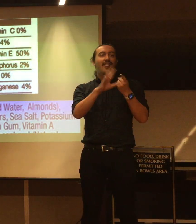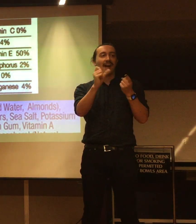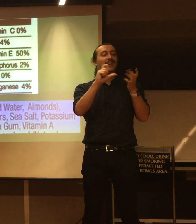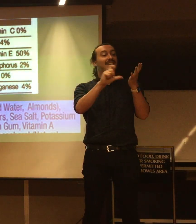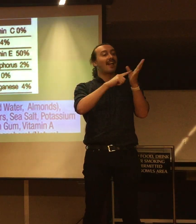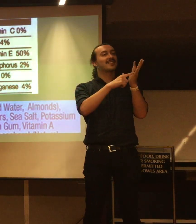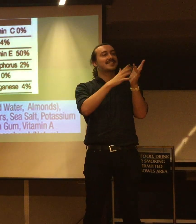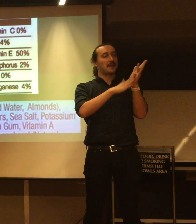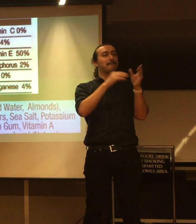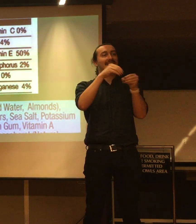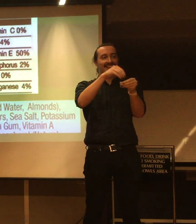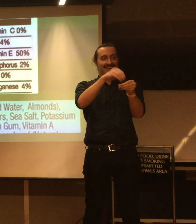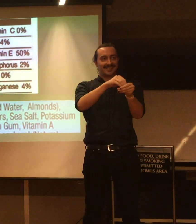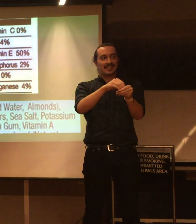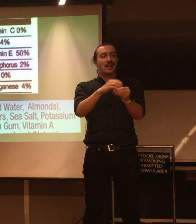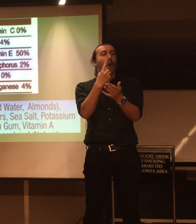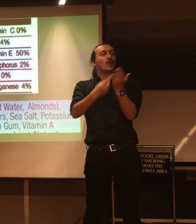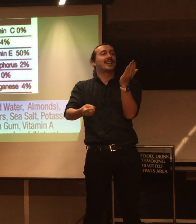Yeah.